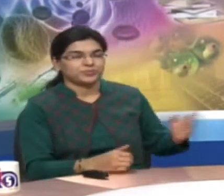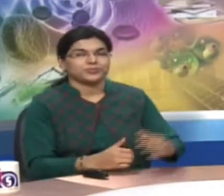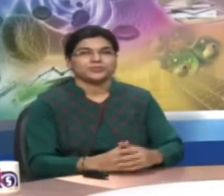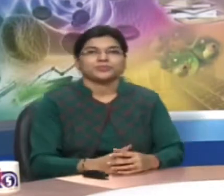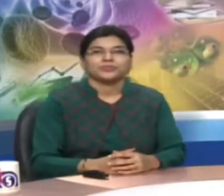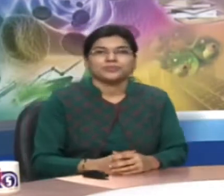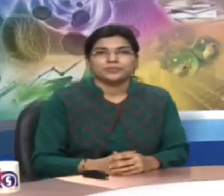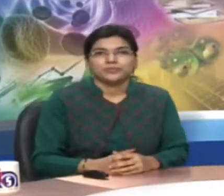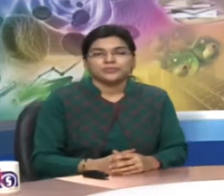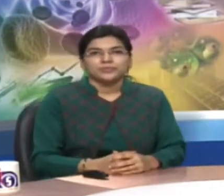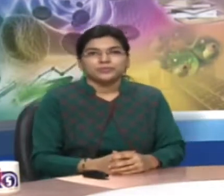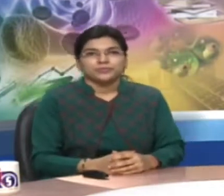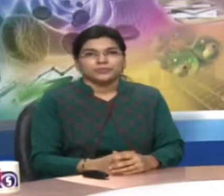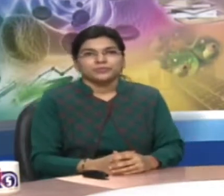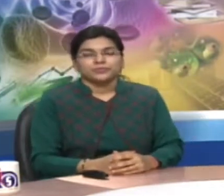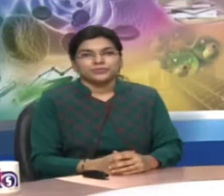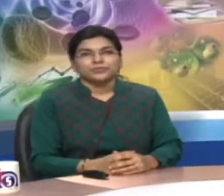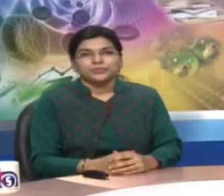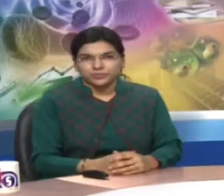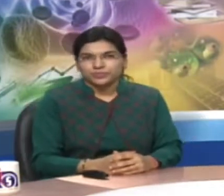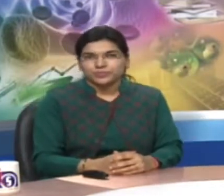So do you see it in the slide?